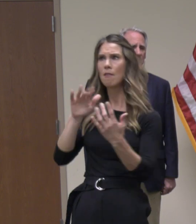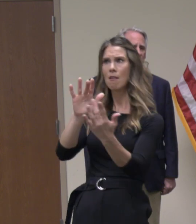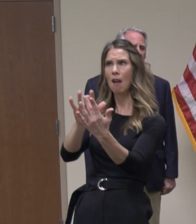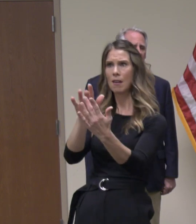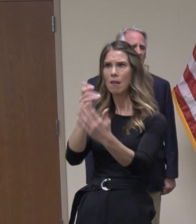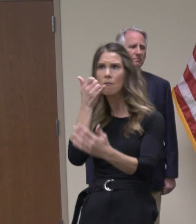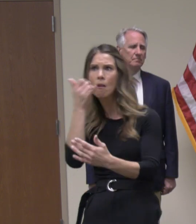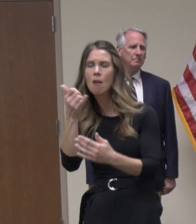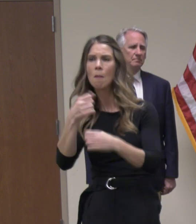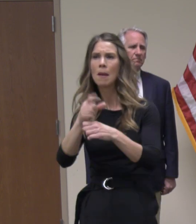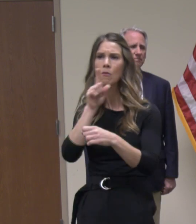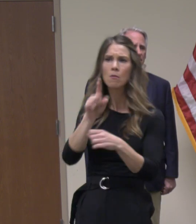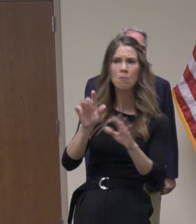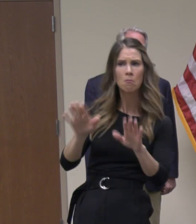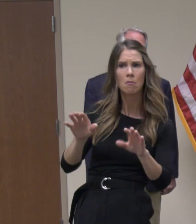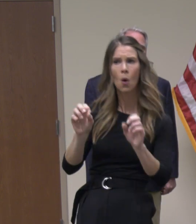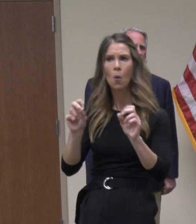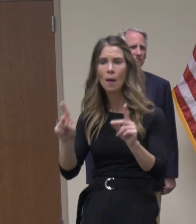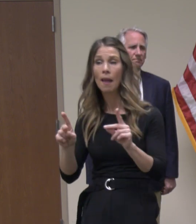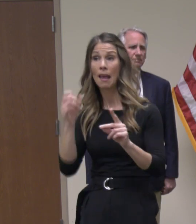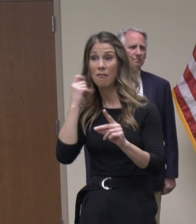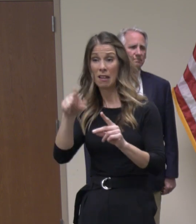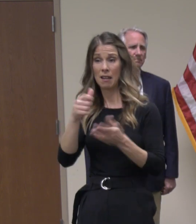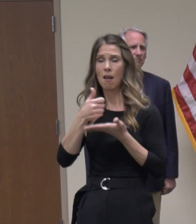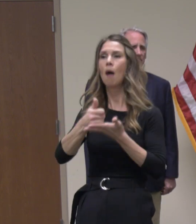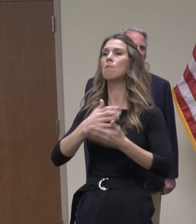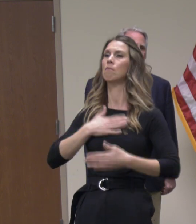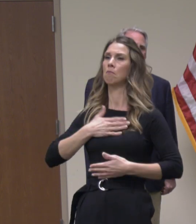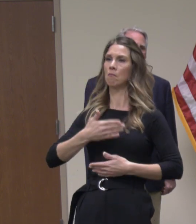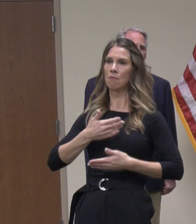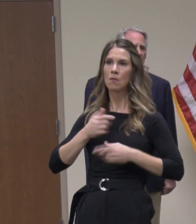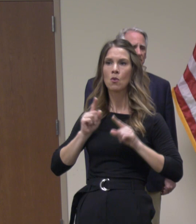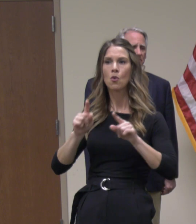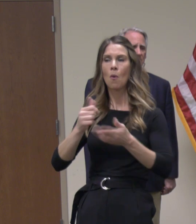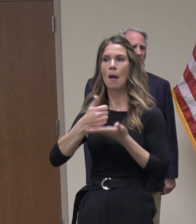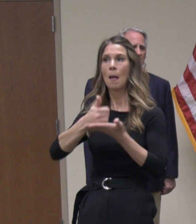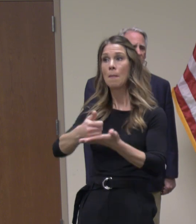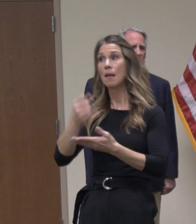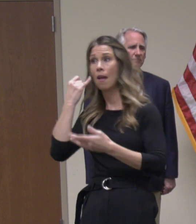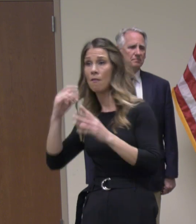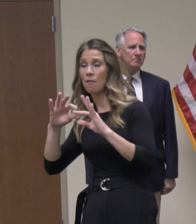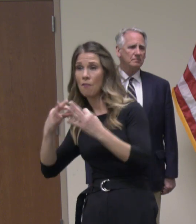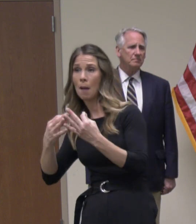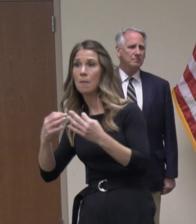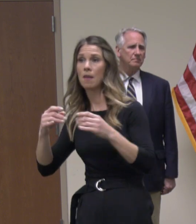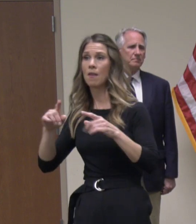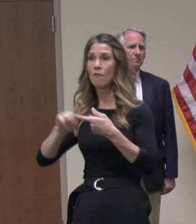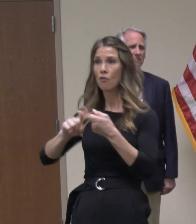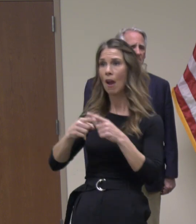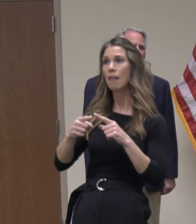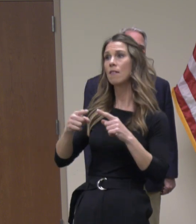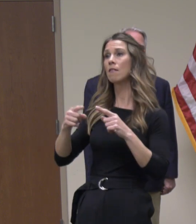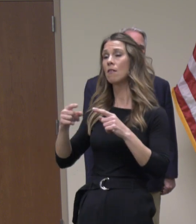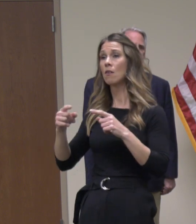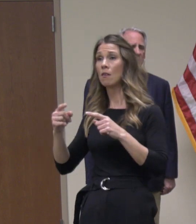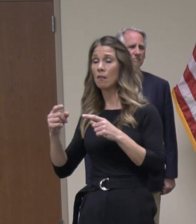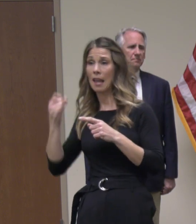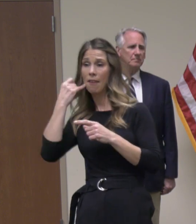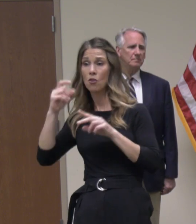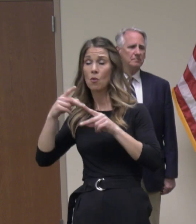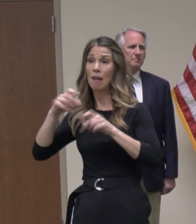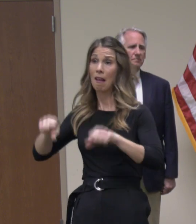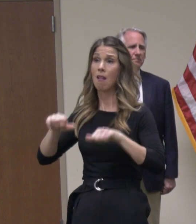any assistance you can. If you're in this position to help coworkers, family, or friends with childcare responsibilities since our schools are